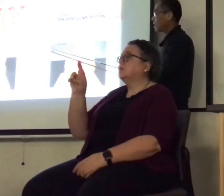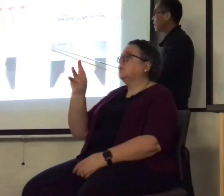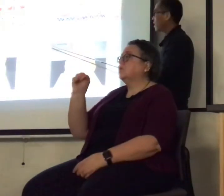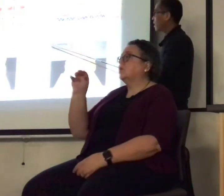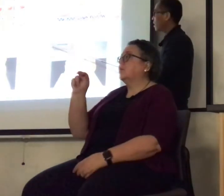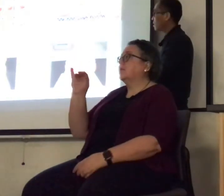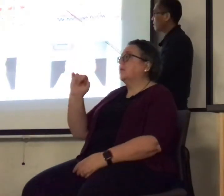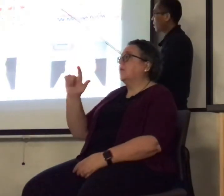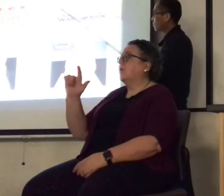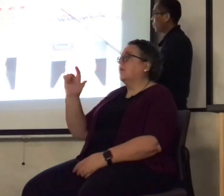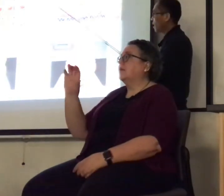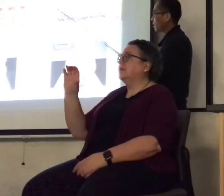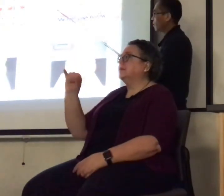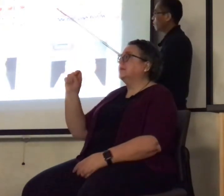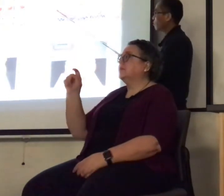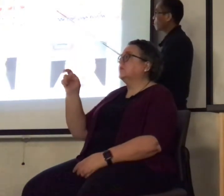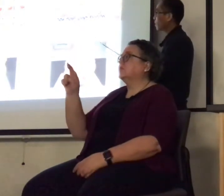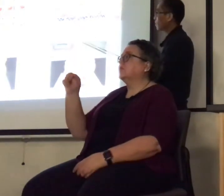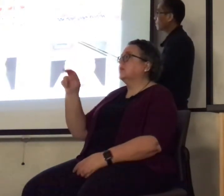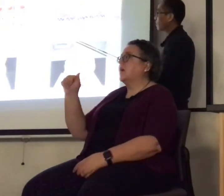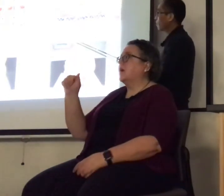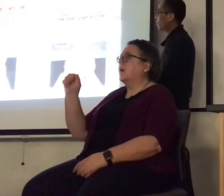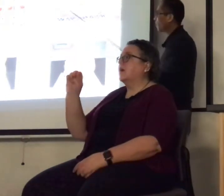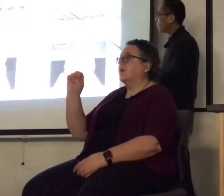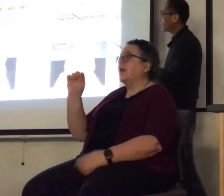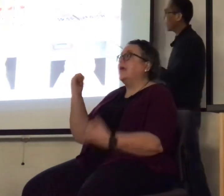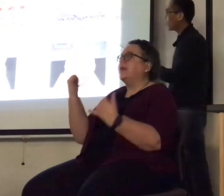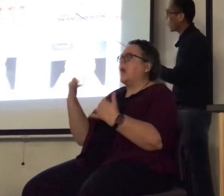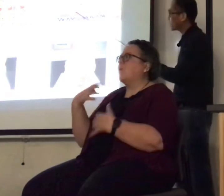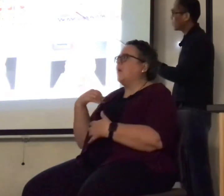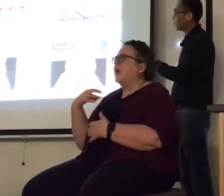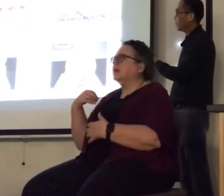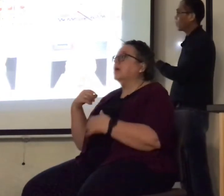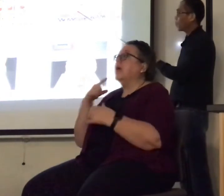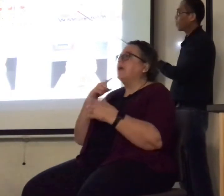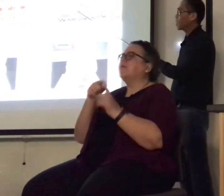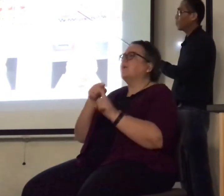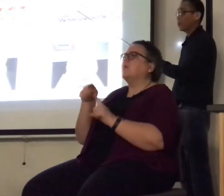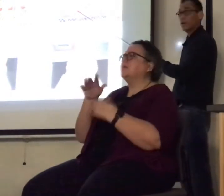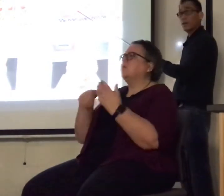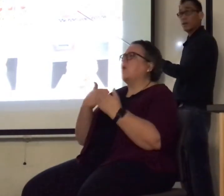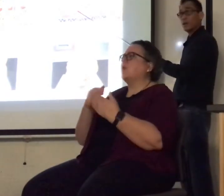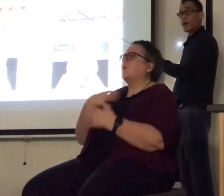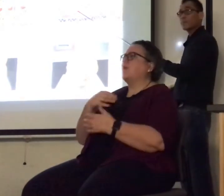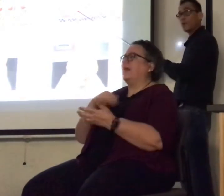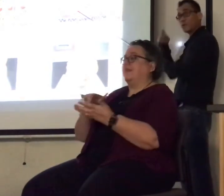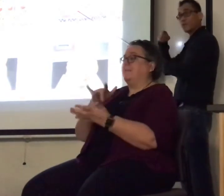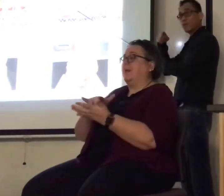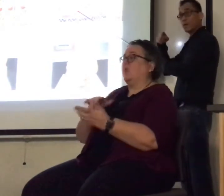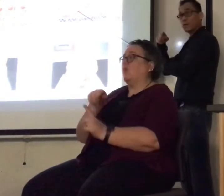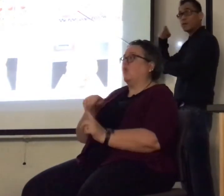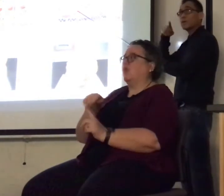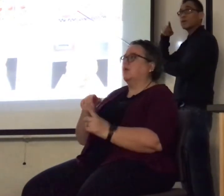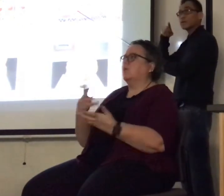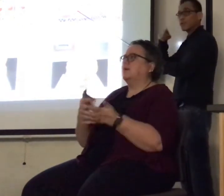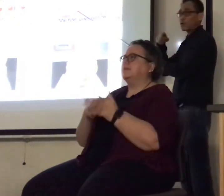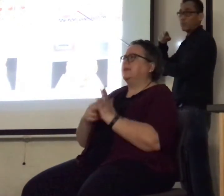Yeah. See, now it's white. Oh, okay. What if I point to all the white stuff in the middle? Where are you going to put it? I'm going